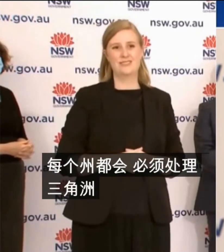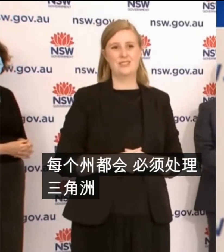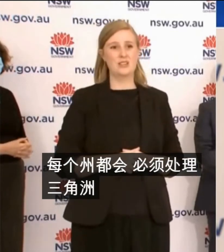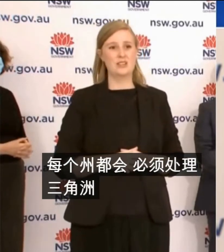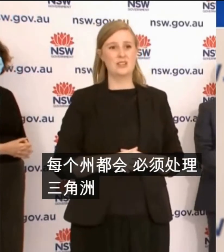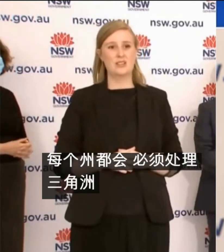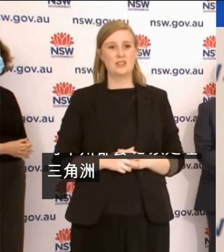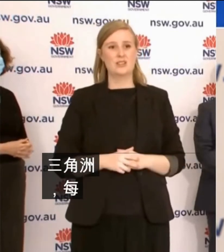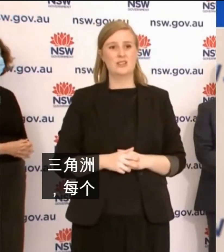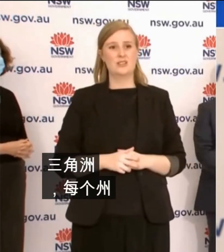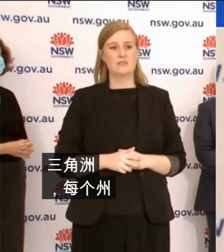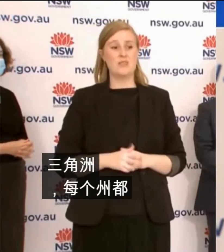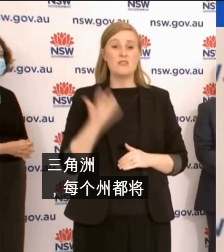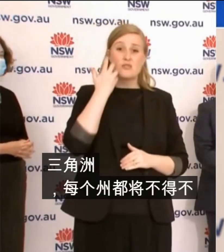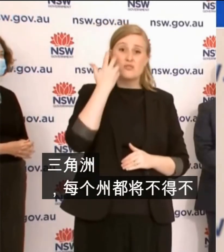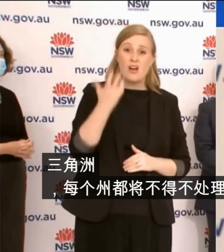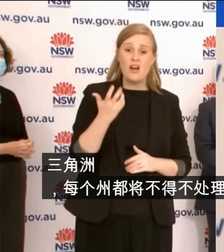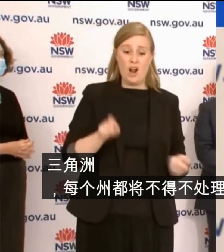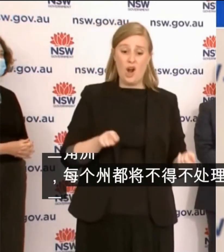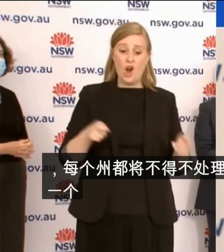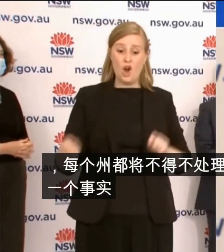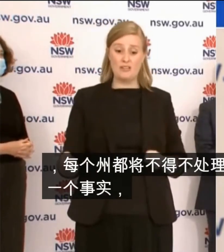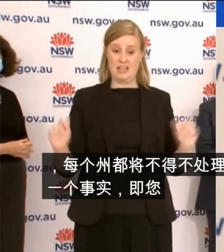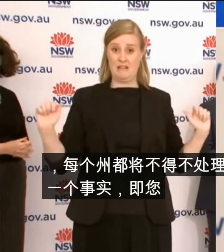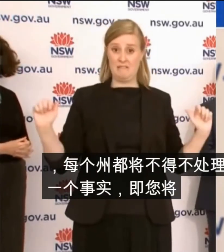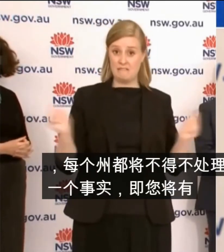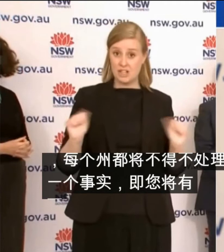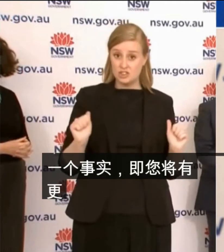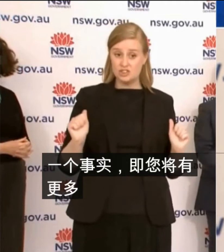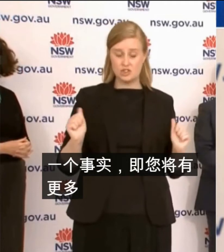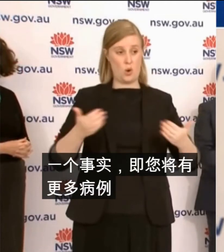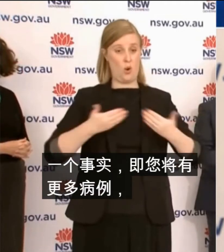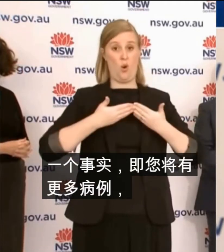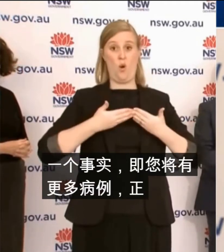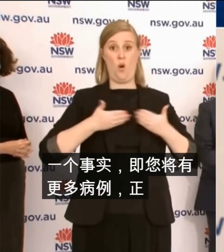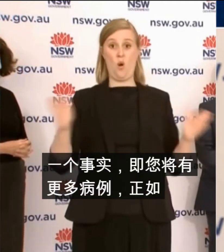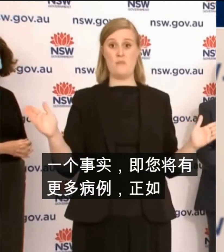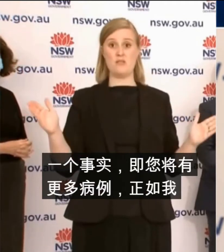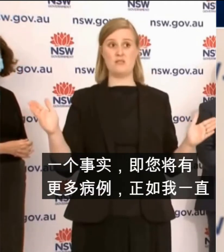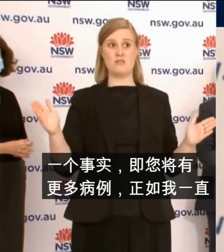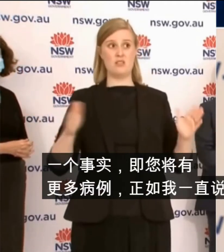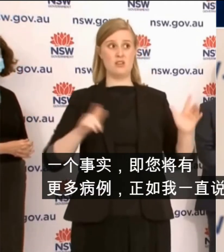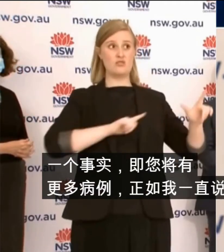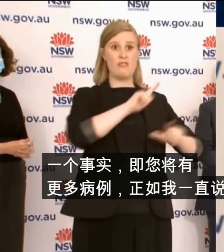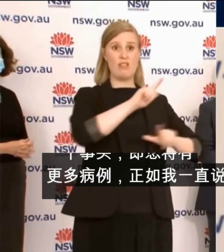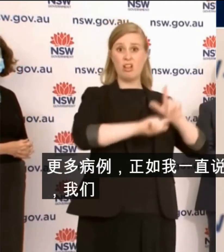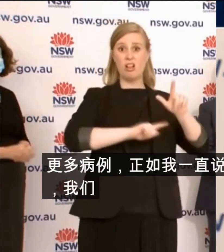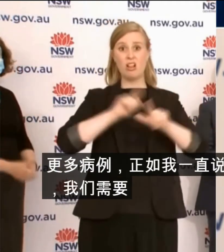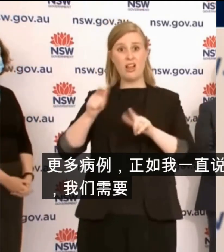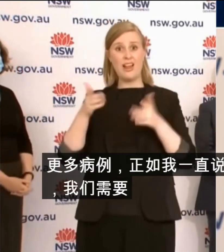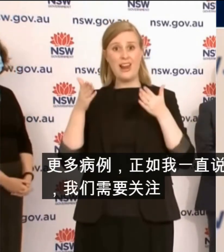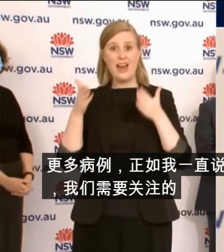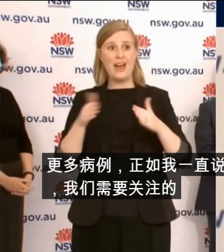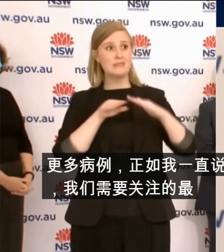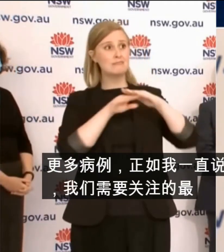with Delta. And every state's going to have to deal with the fact that you're going to have more cases. And as I keep saying, the most